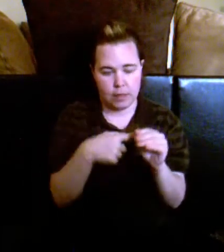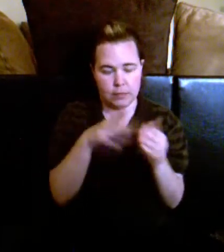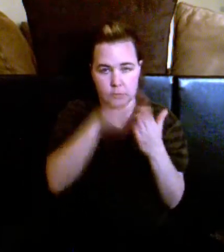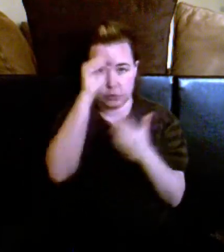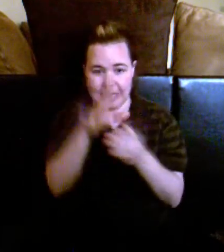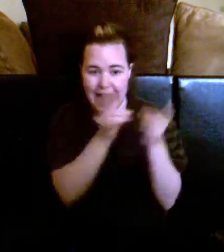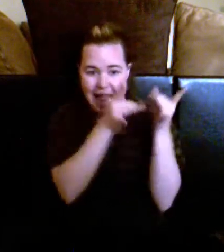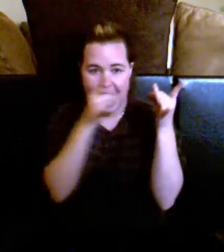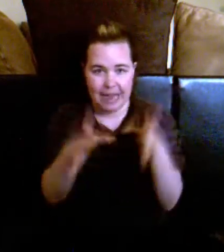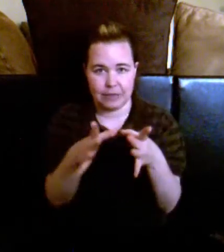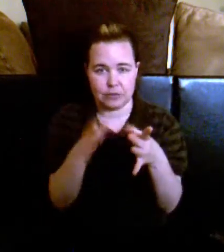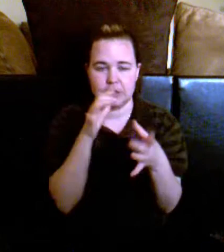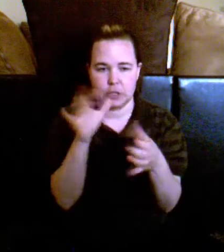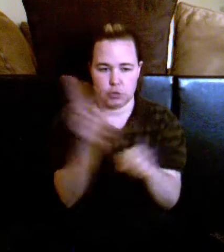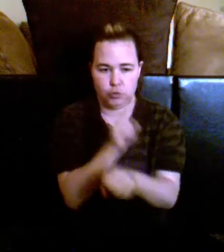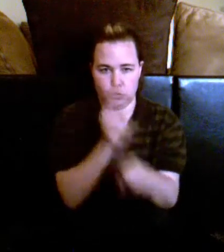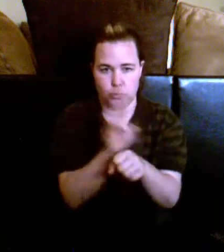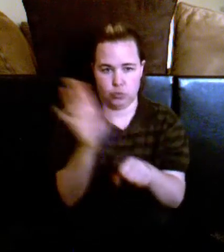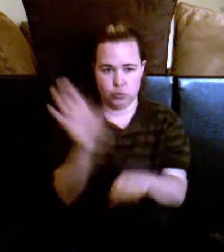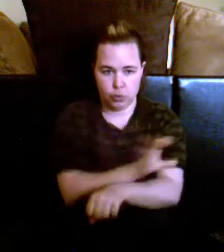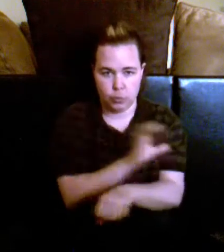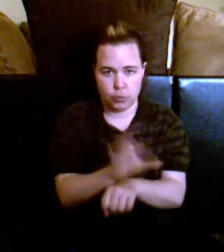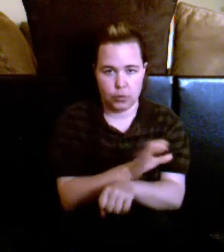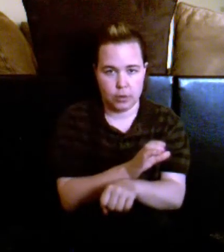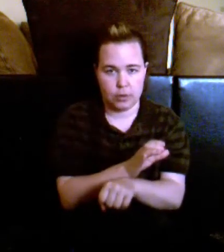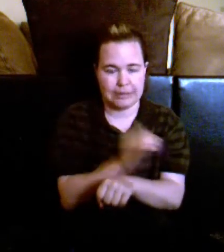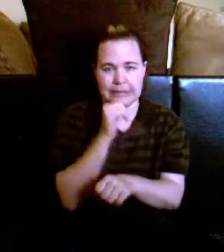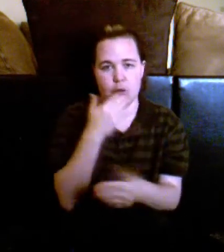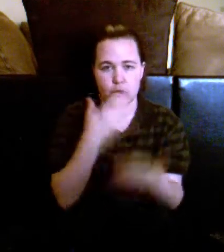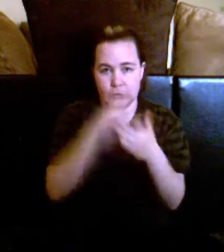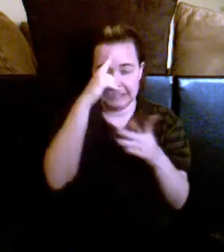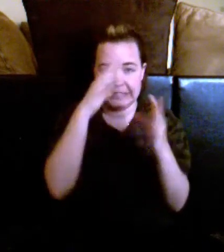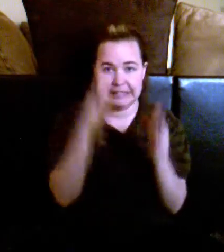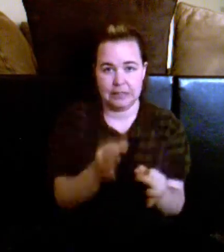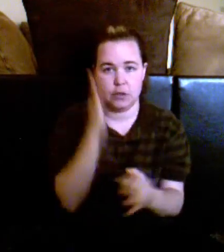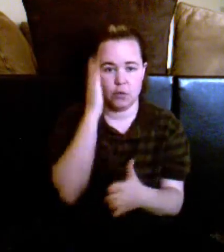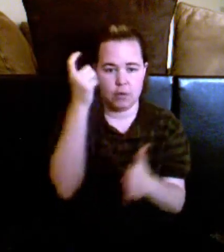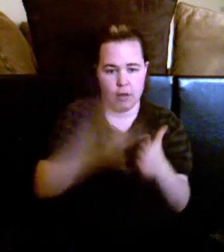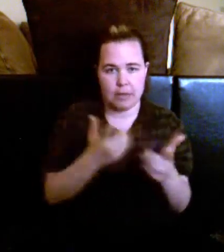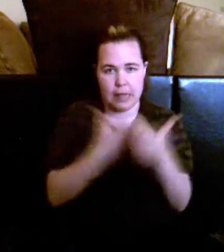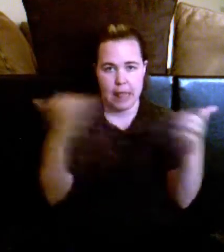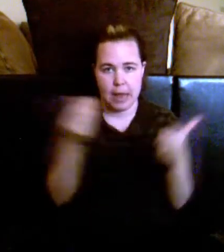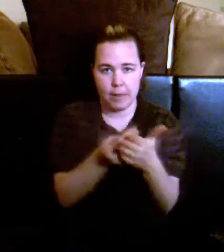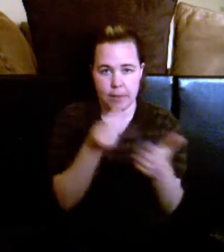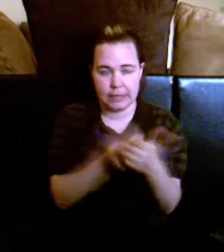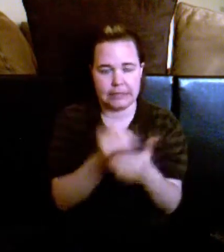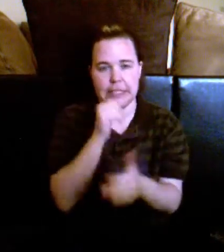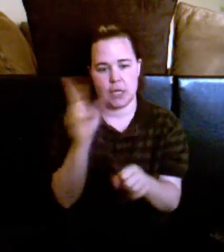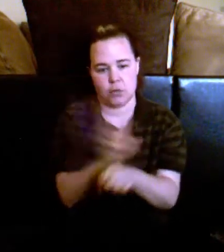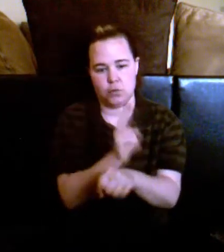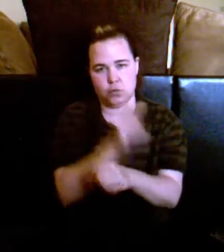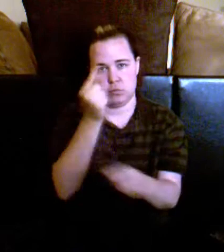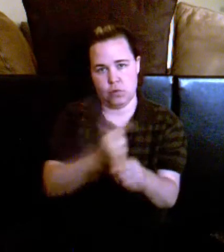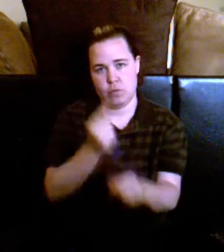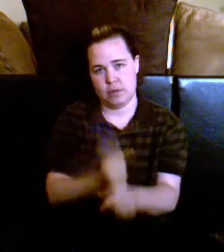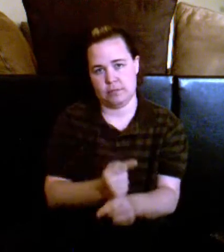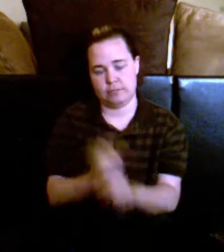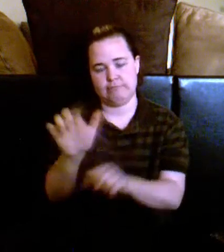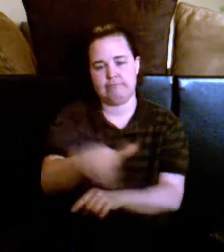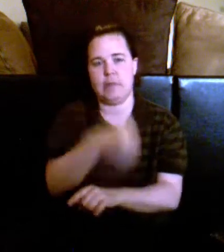be a great decision. It is going to cost the school a lot of money when it will not be used appropriately. Another example would be if a